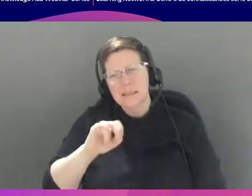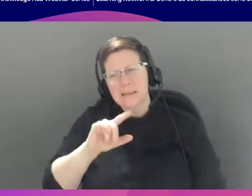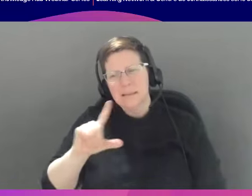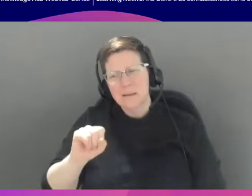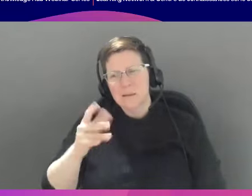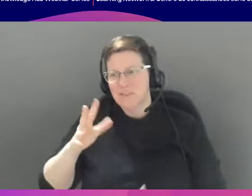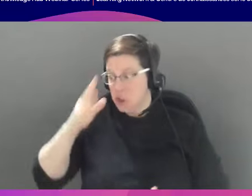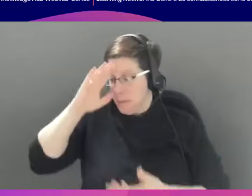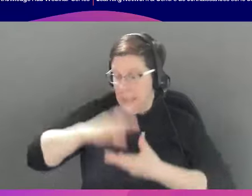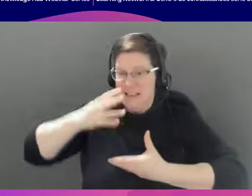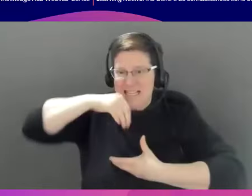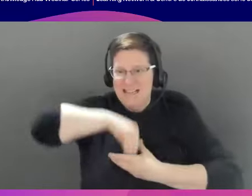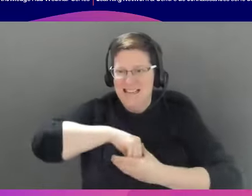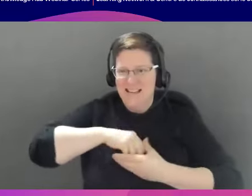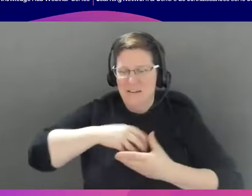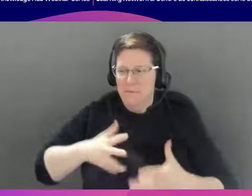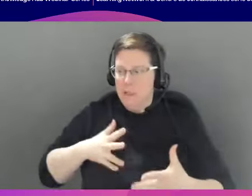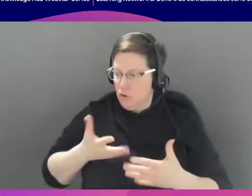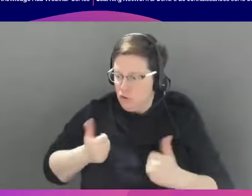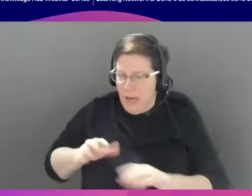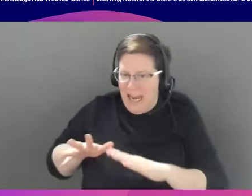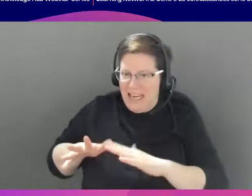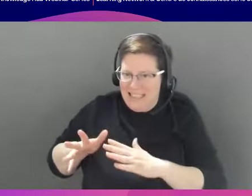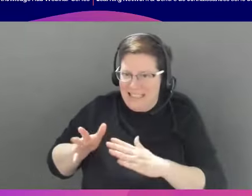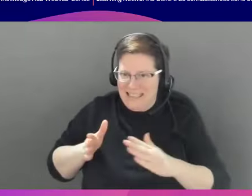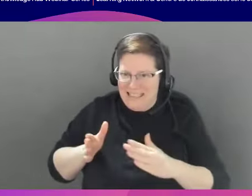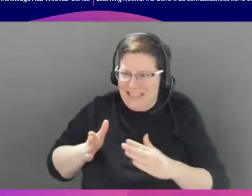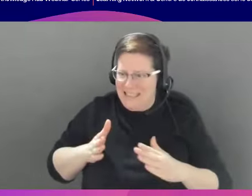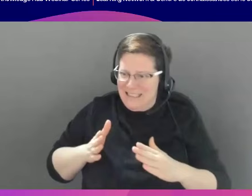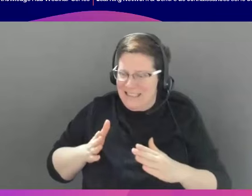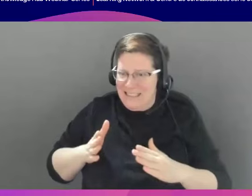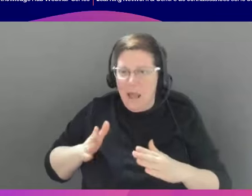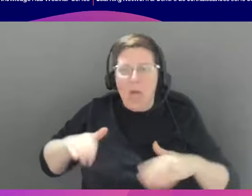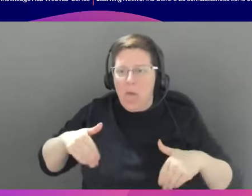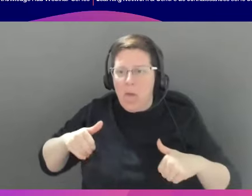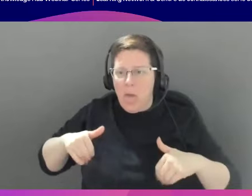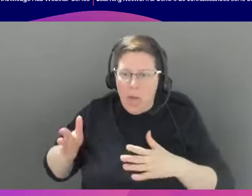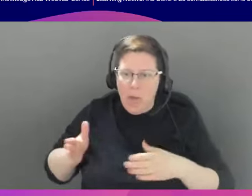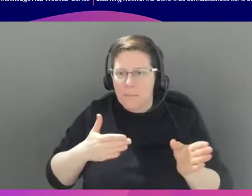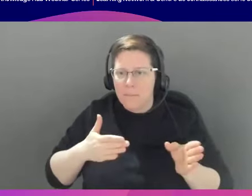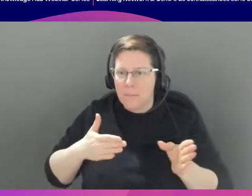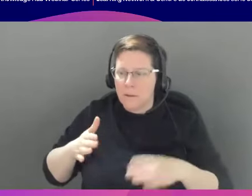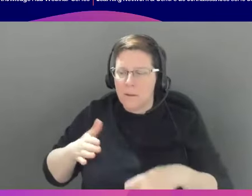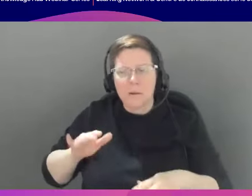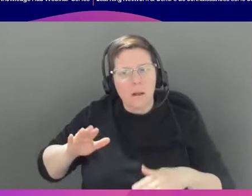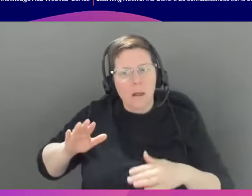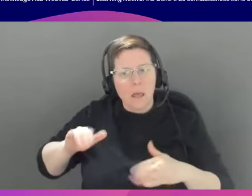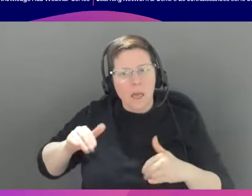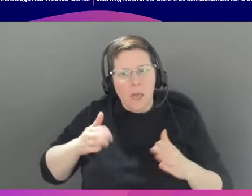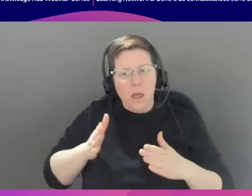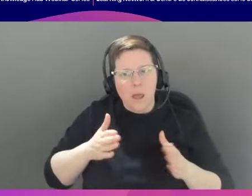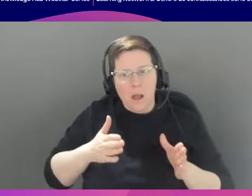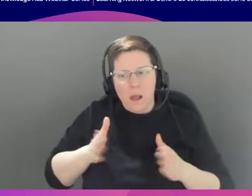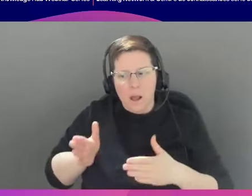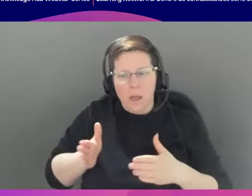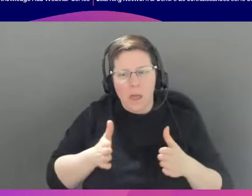this in-between space where they're not 100% exited, but they're also not 100% incel